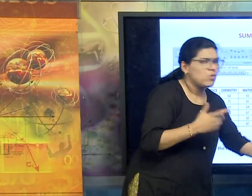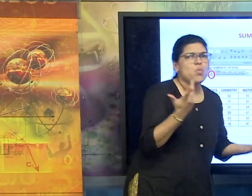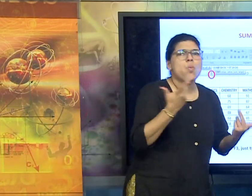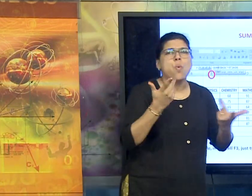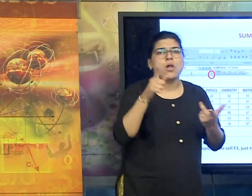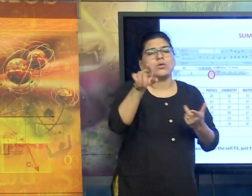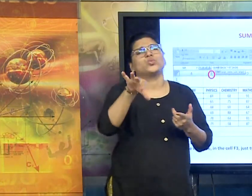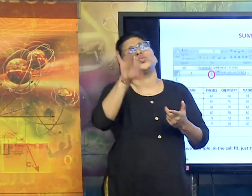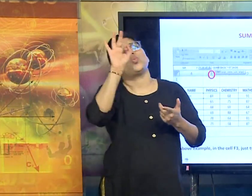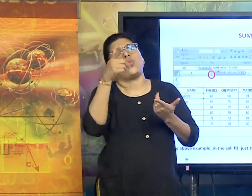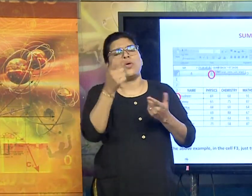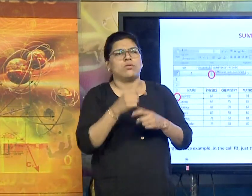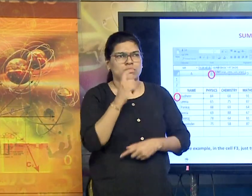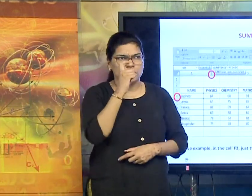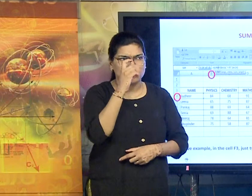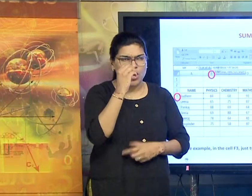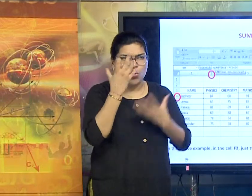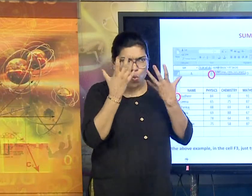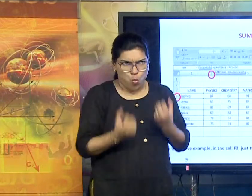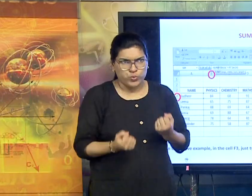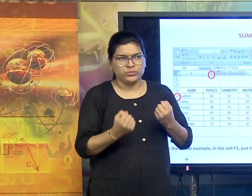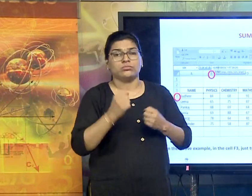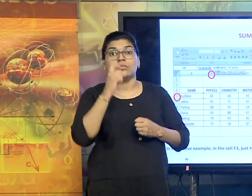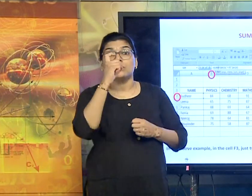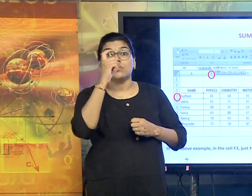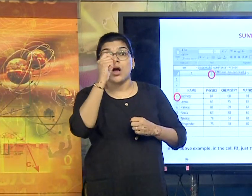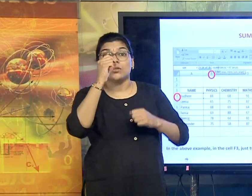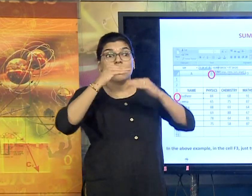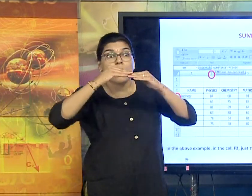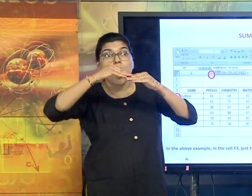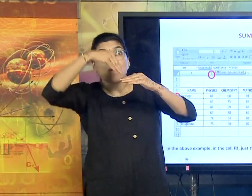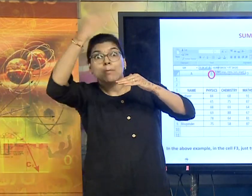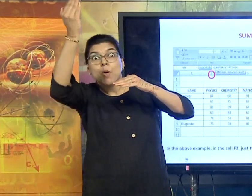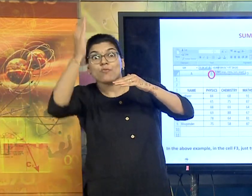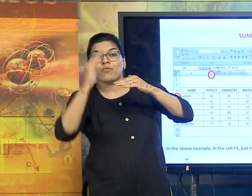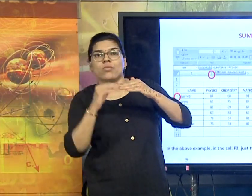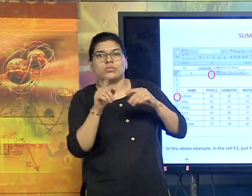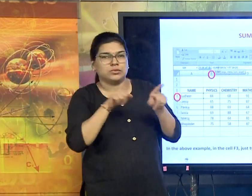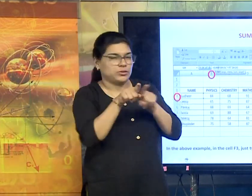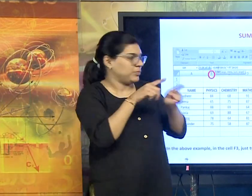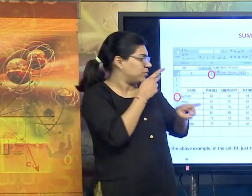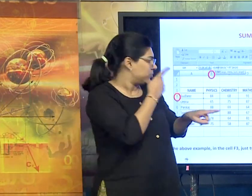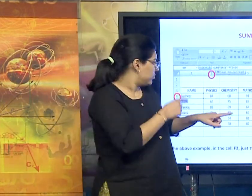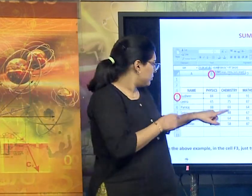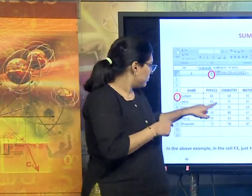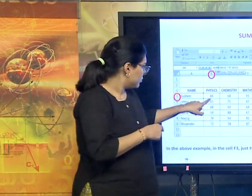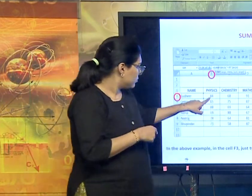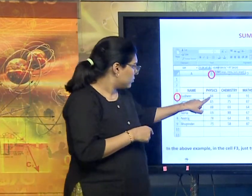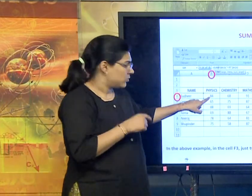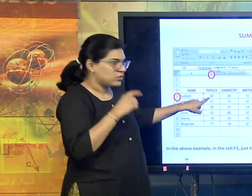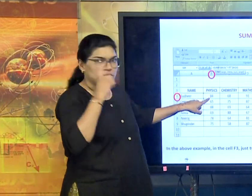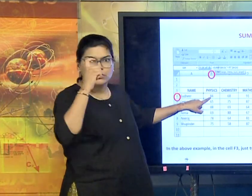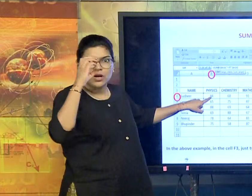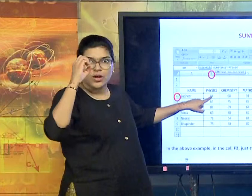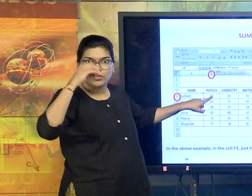is a condition that we want the total of only those numbers which are greater